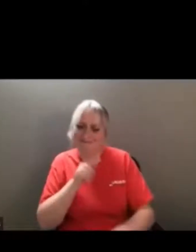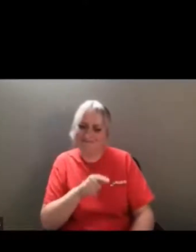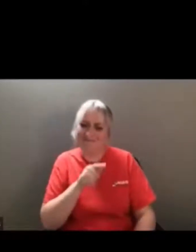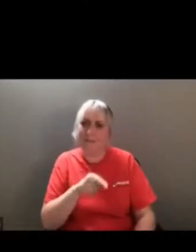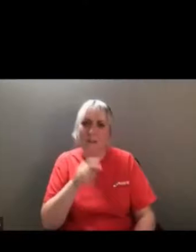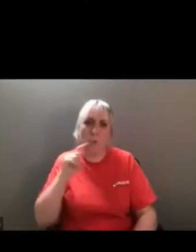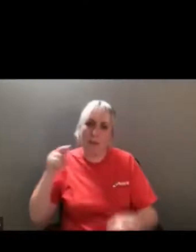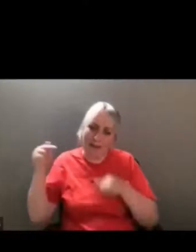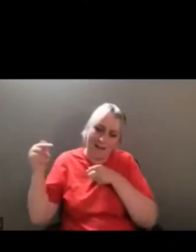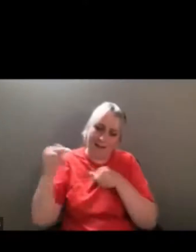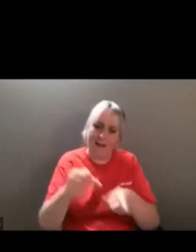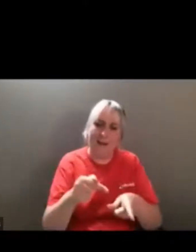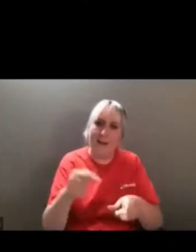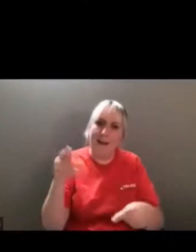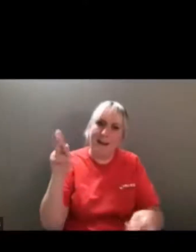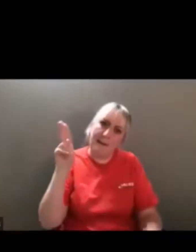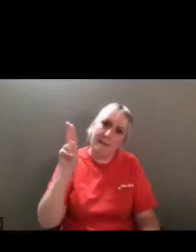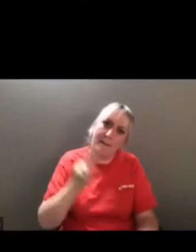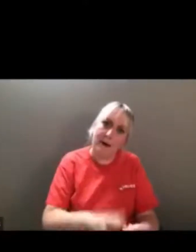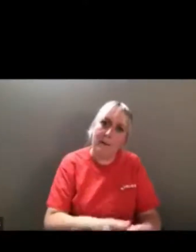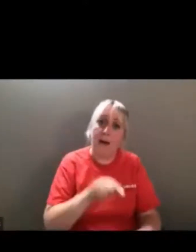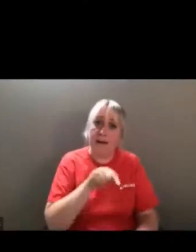their utmost to minimise accordingly.